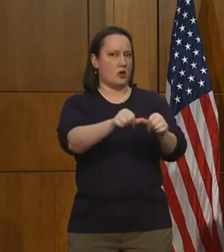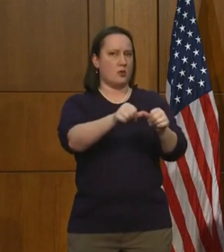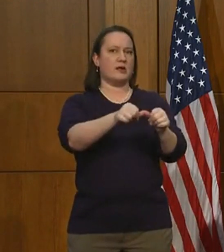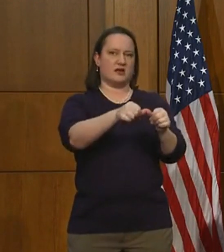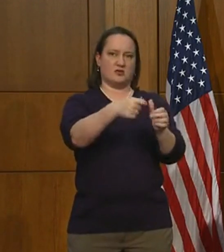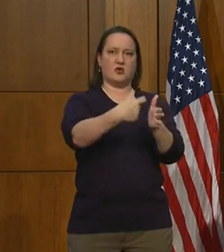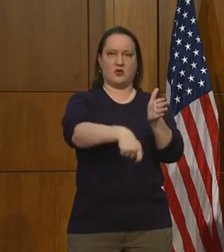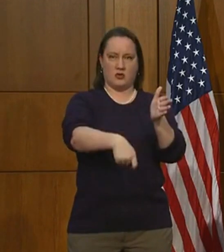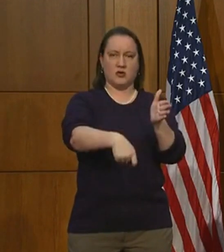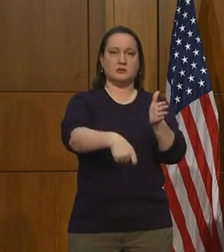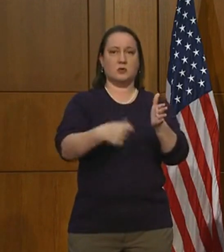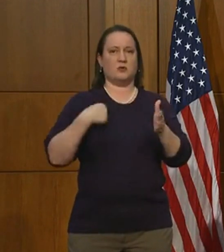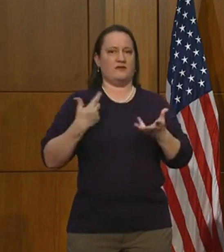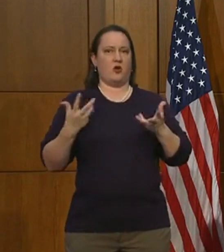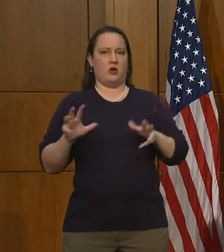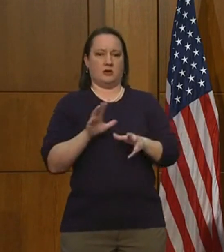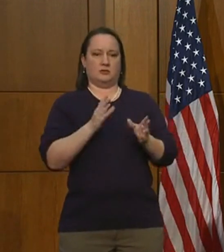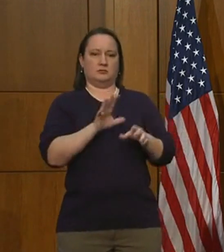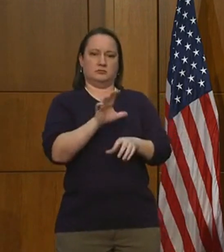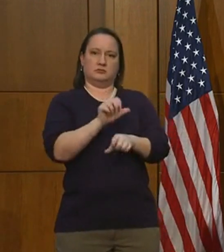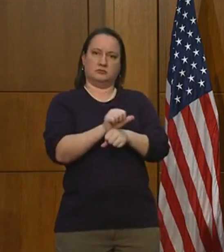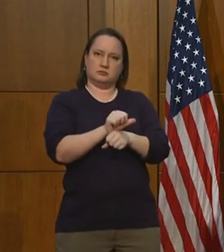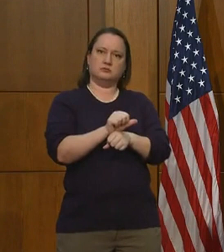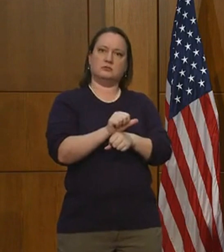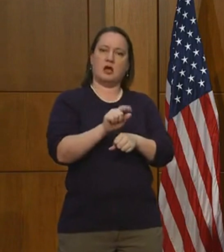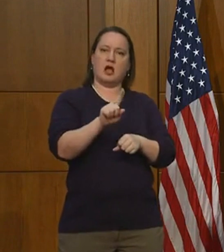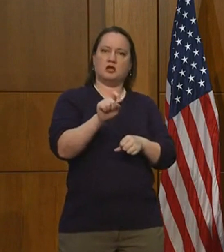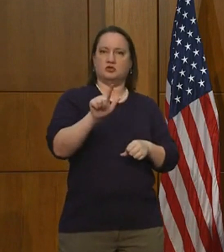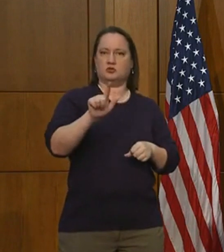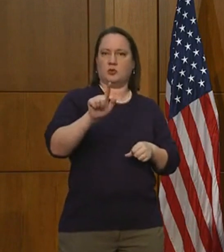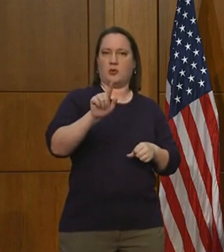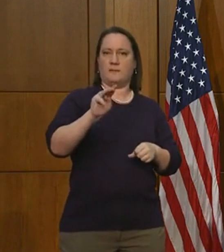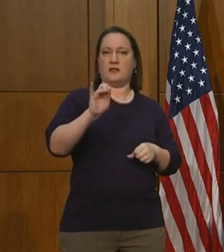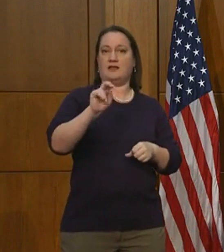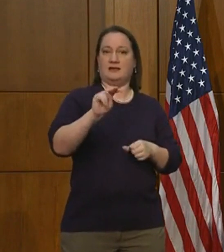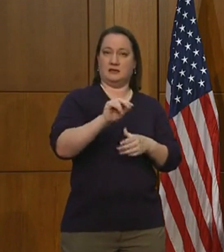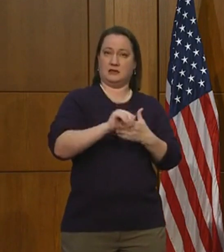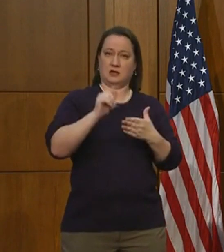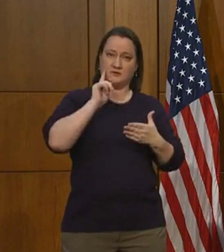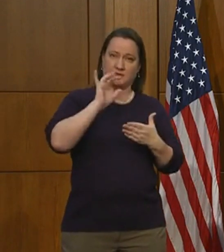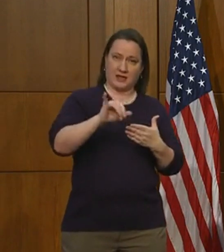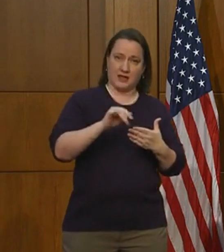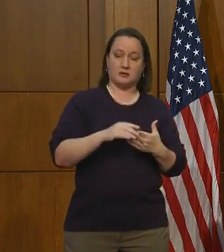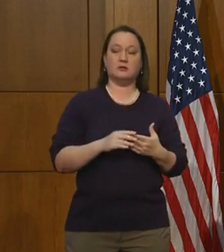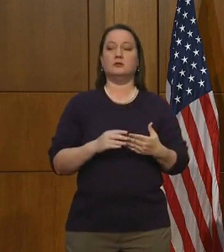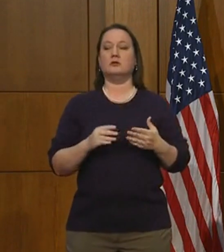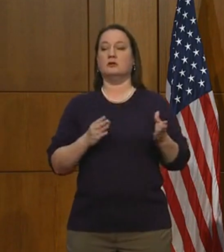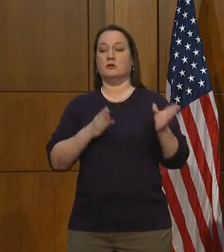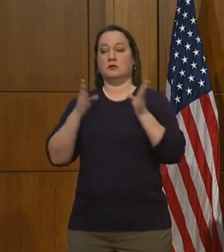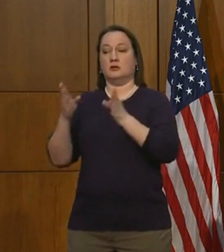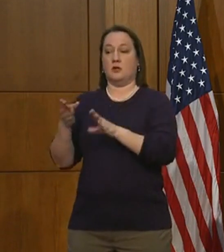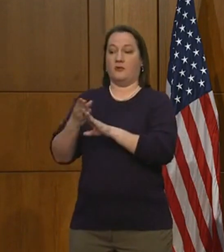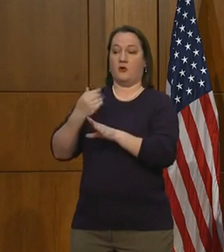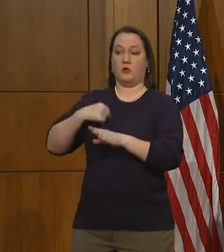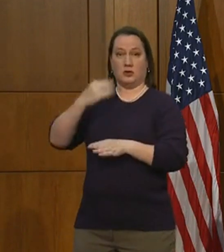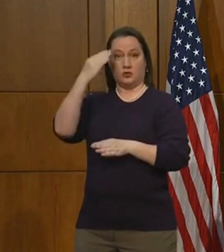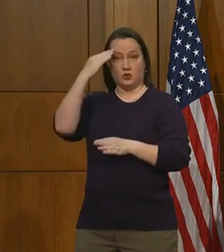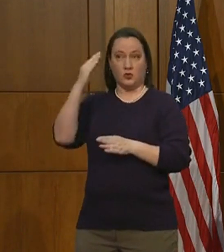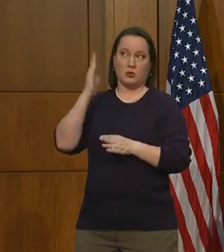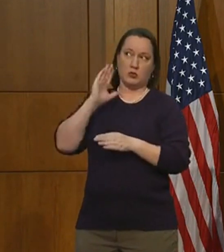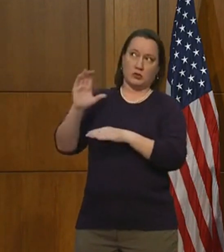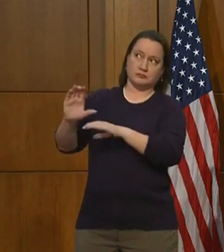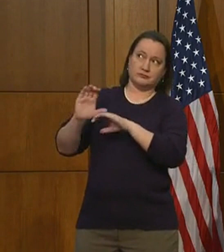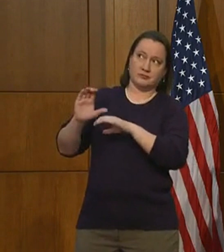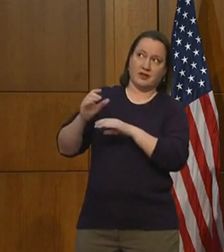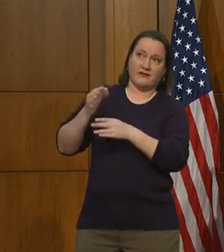already obligated about $121 million in that. Over and above that, before we knew we were going to get stimulus funds, we had